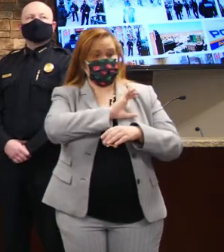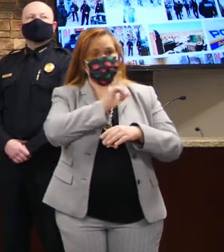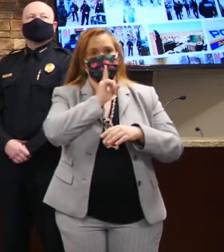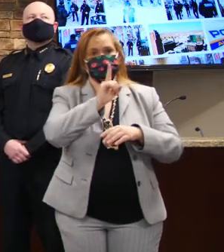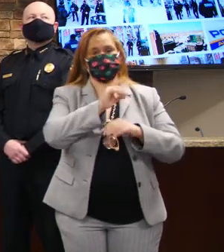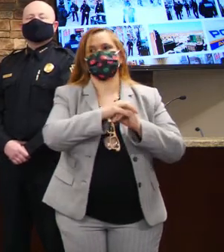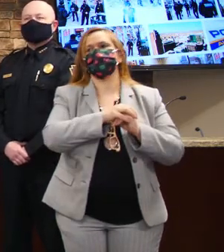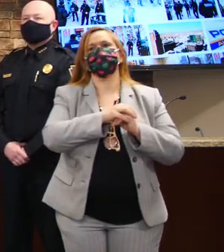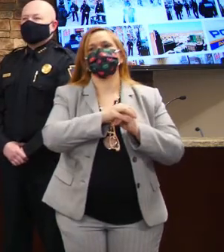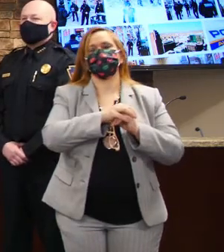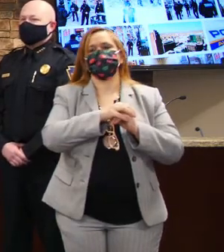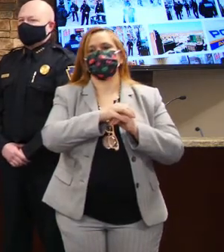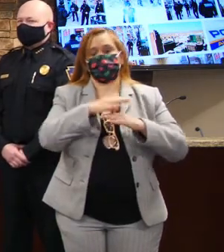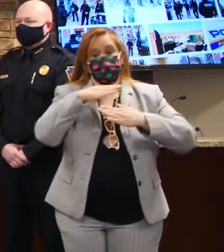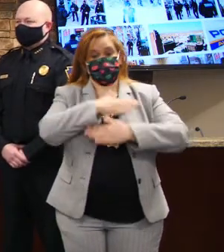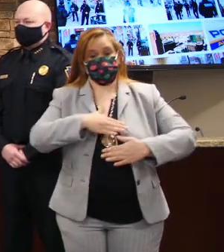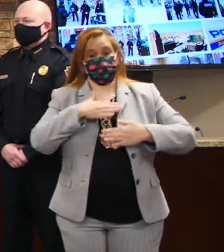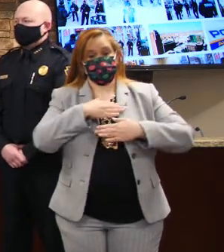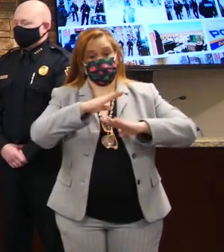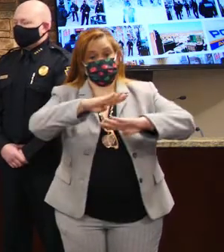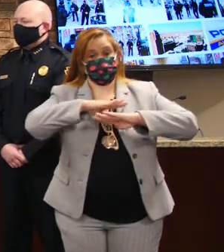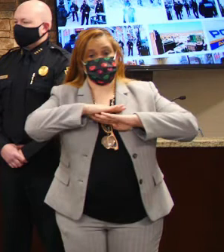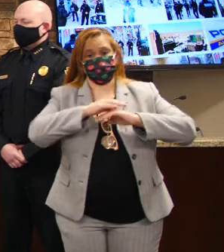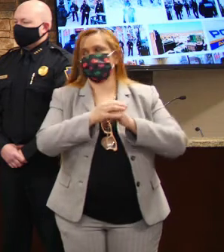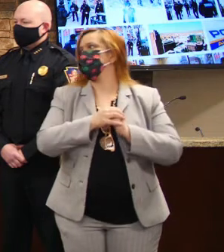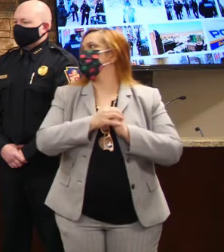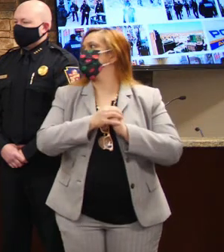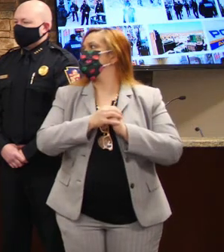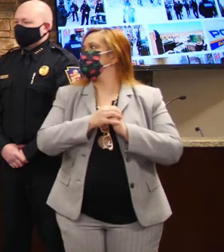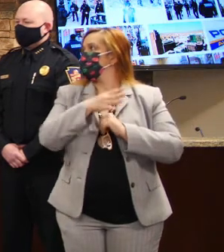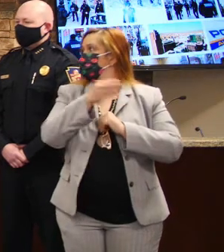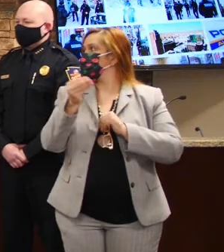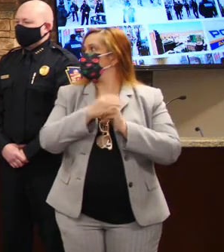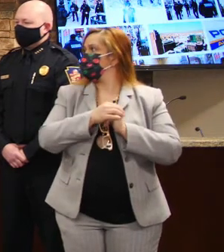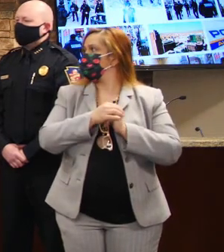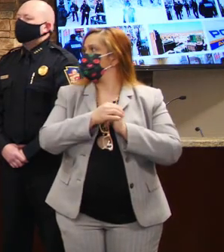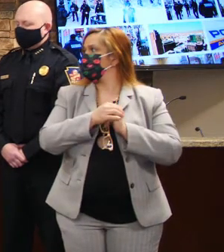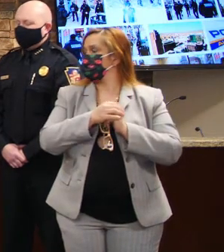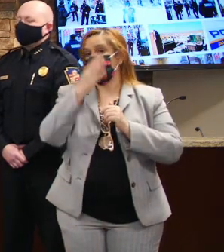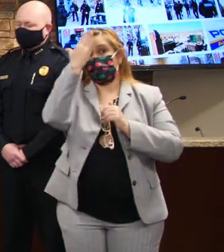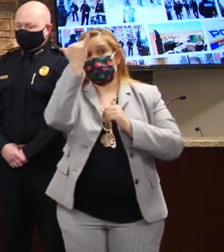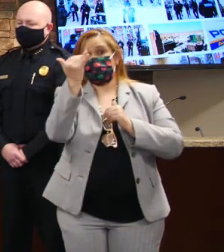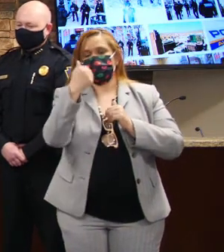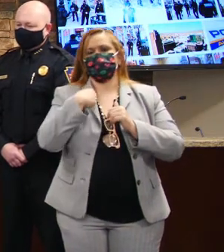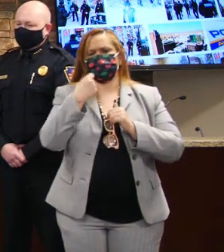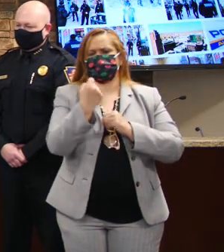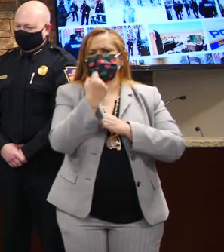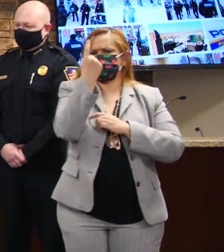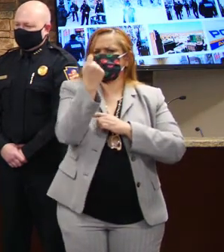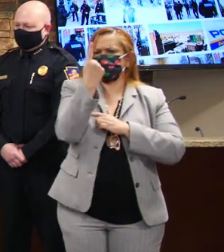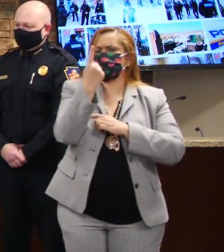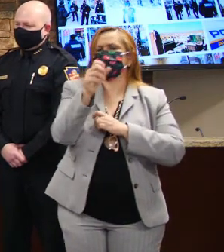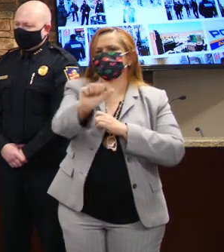those conversations. This is an excellent opportunity for the community to become part of it, so that everything can be